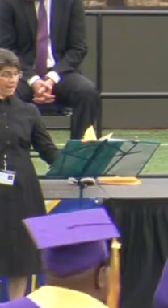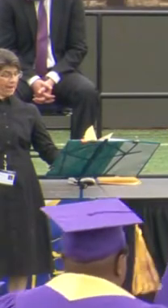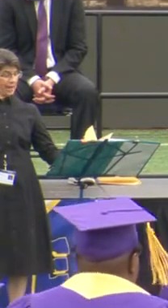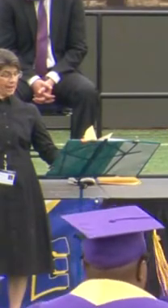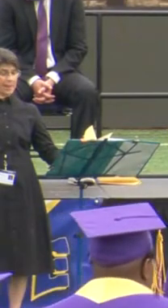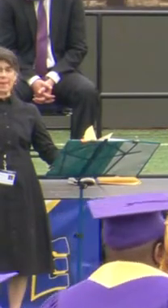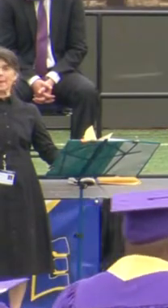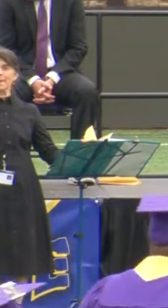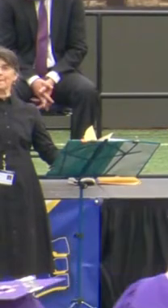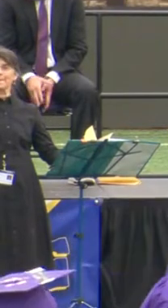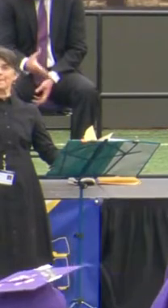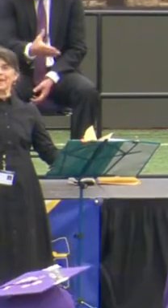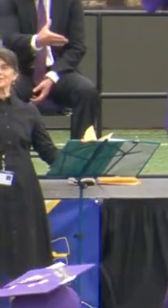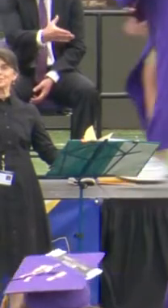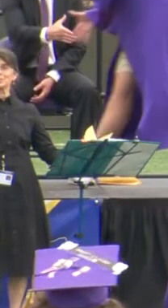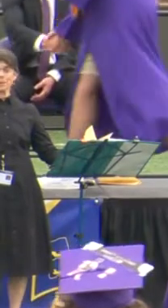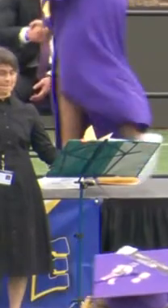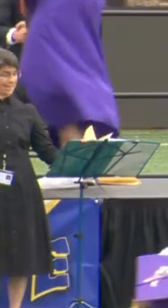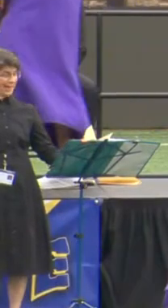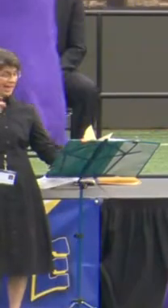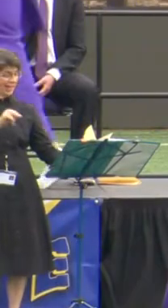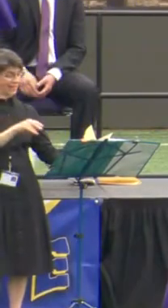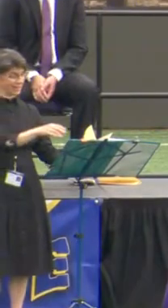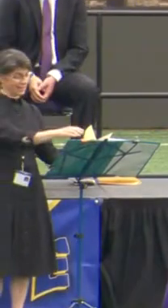Benjamin Kissick.